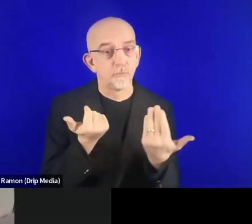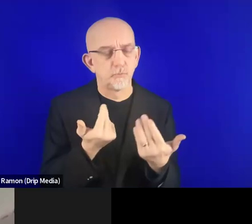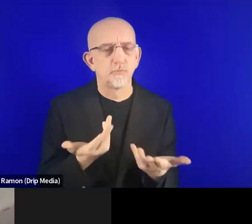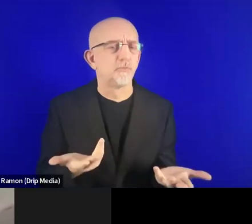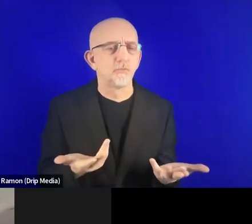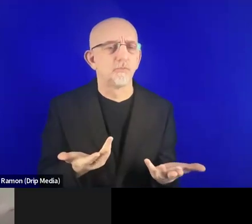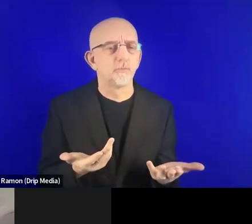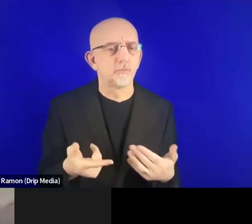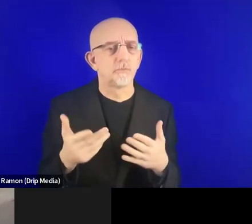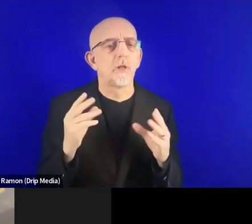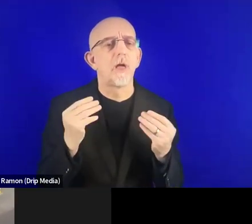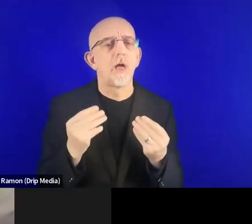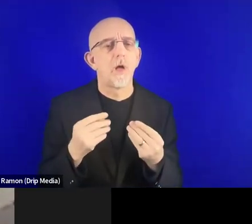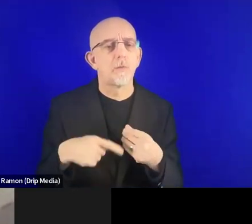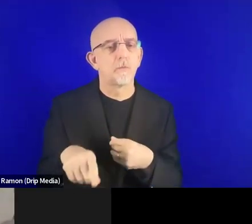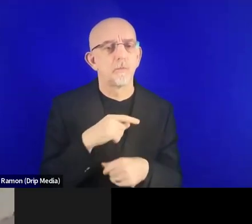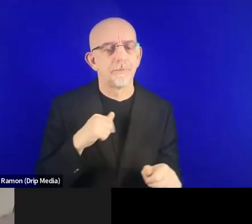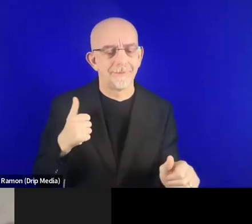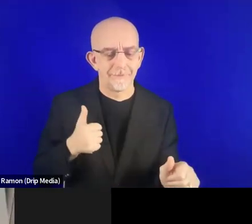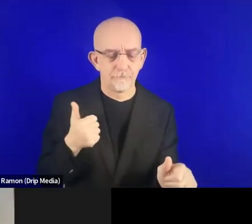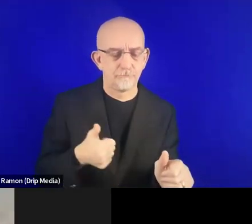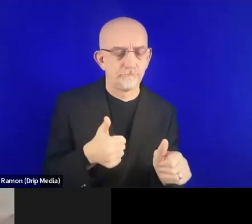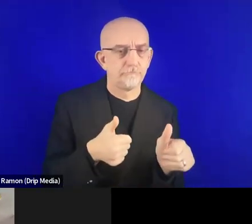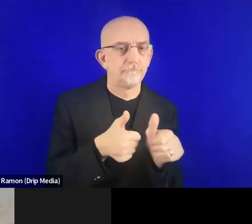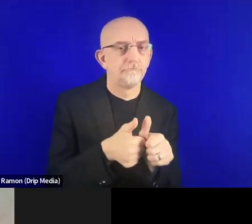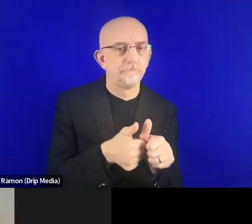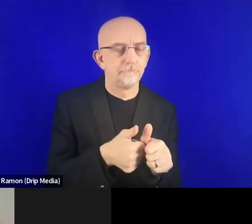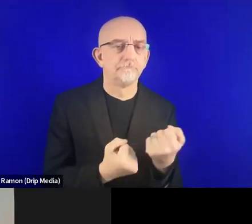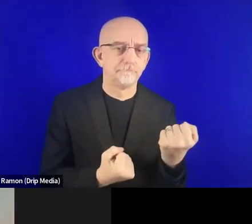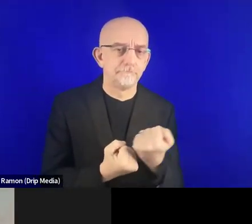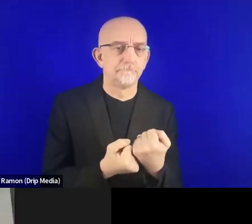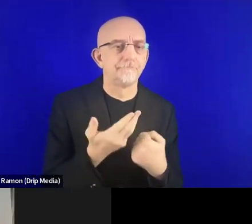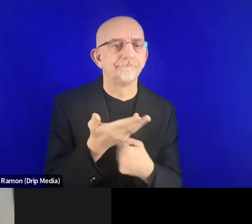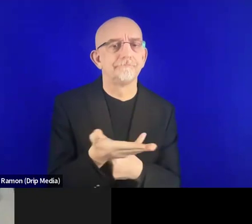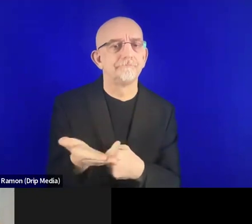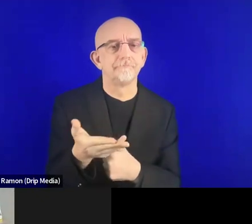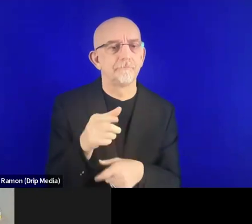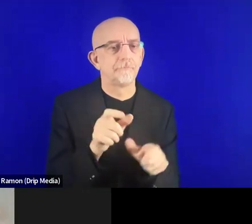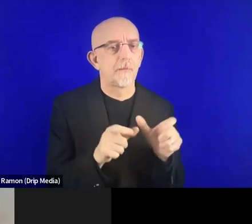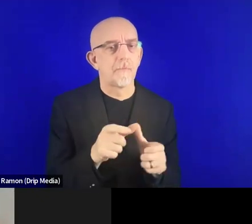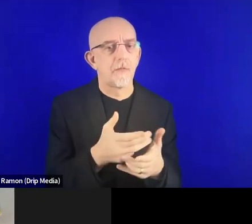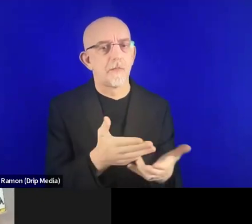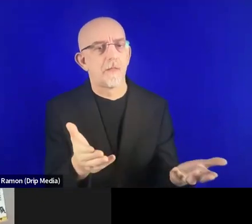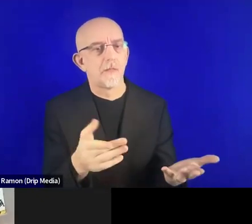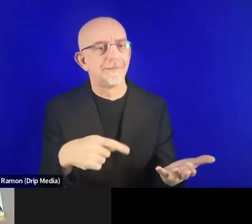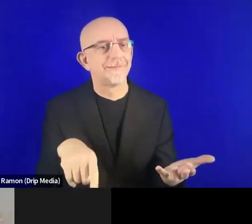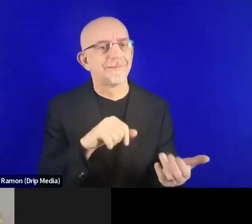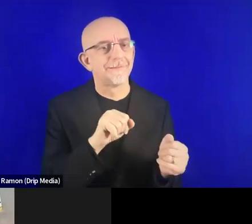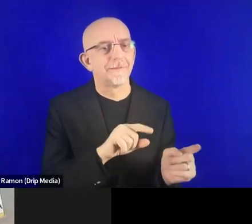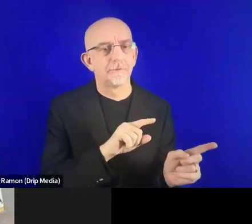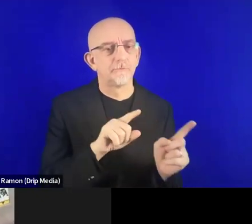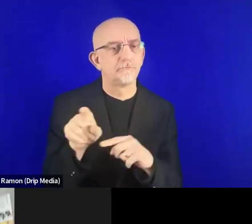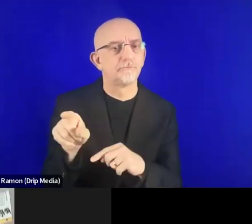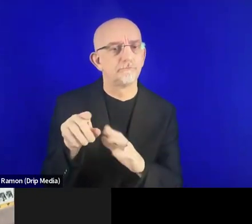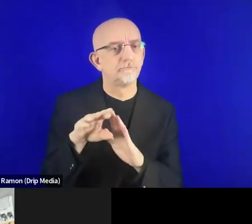the conditional cash transfer, it captures households. So within this household, persons with